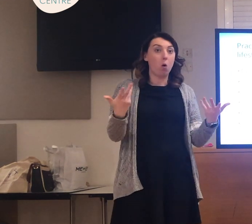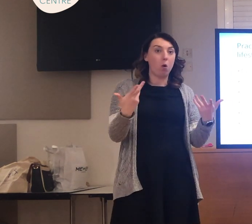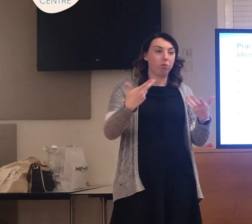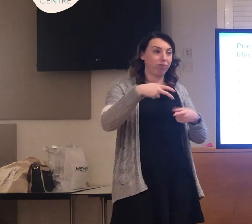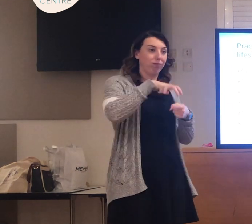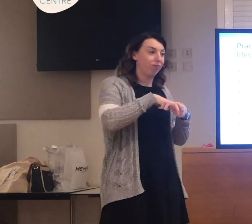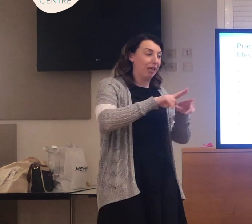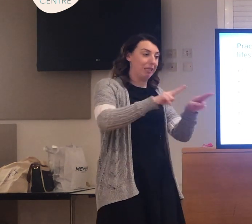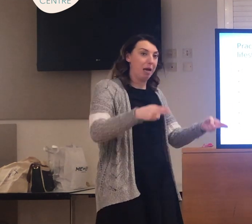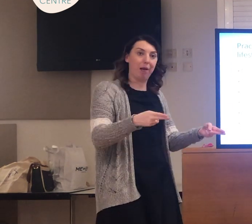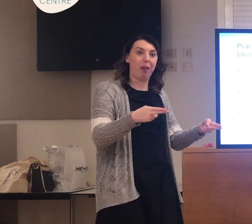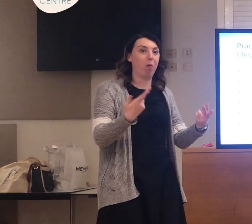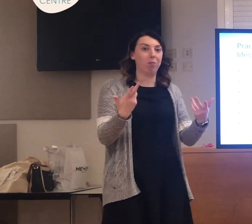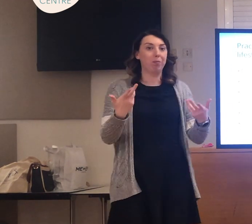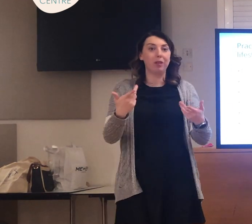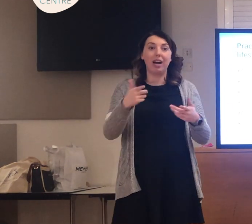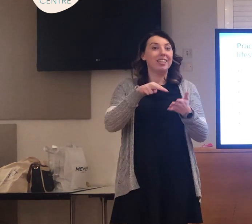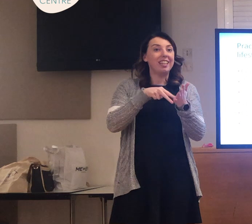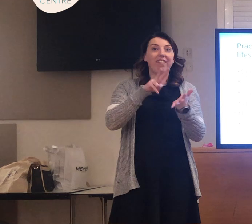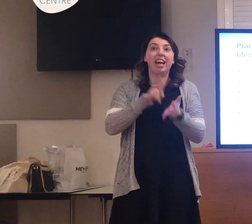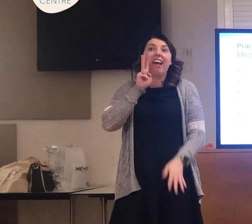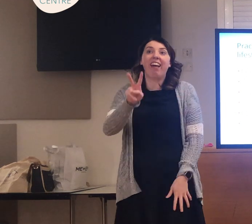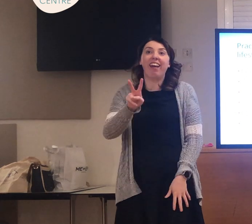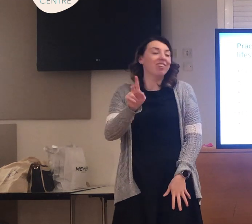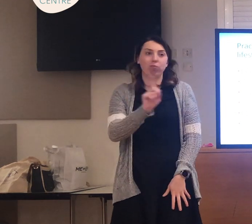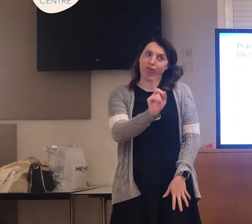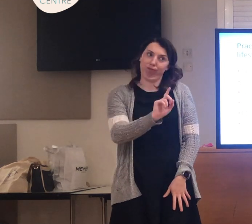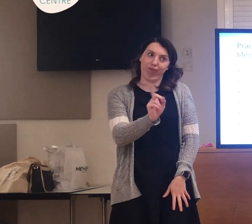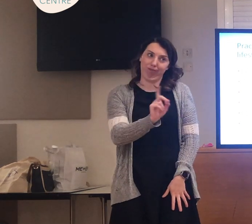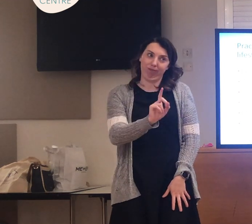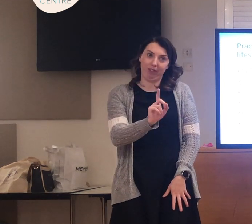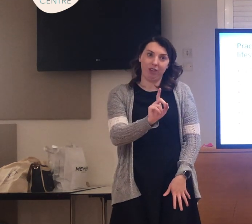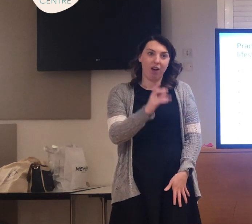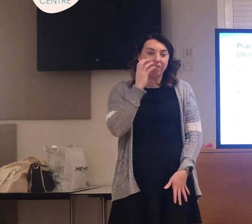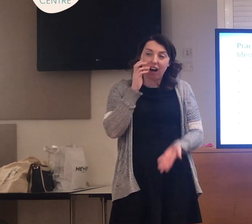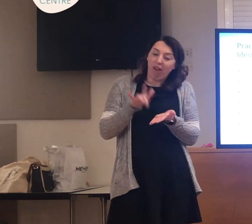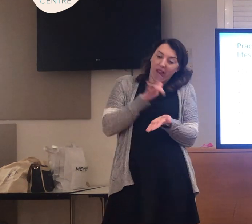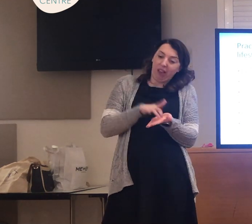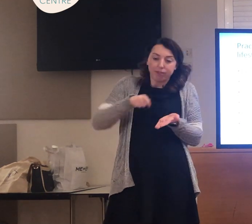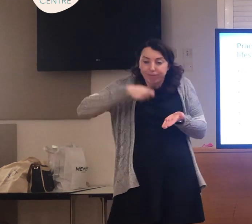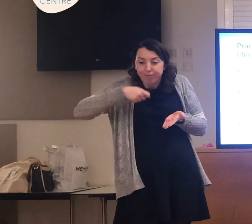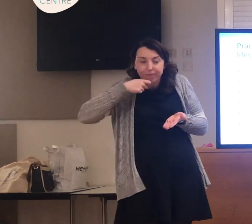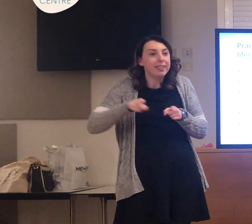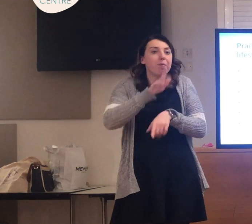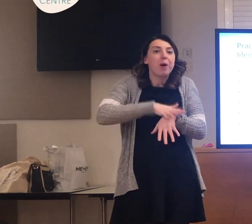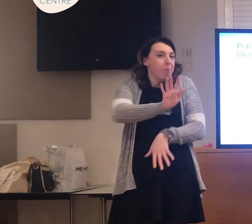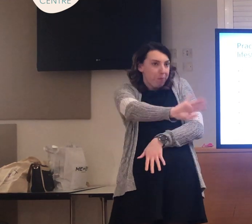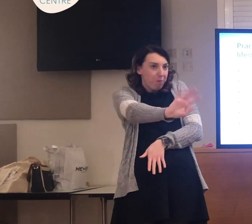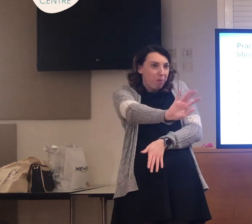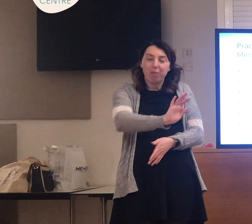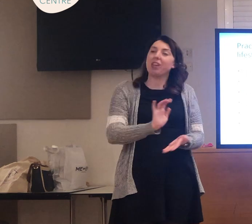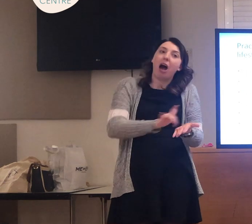bar, no TV, no phone, no